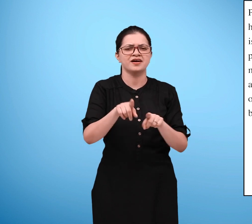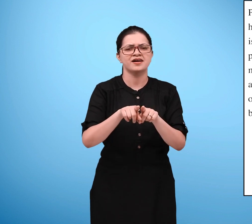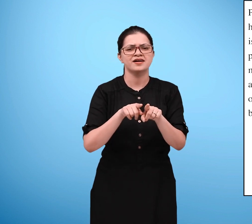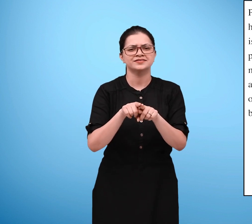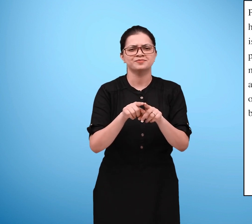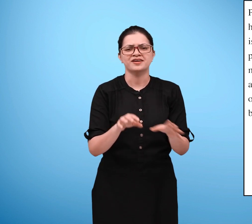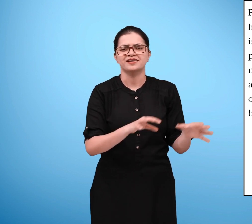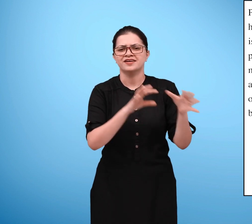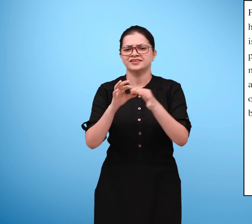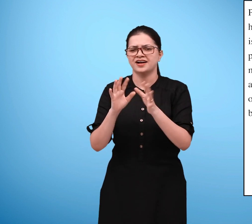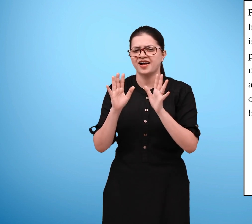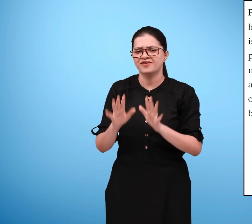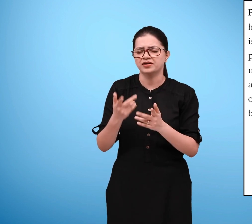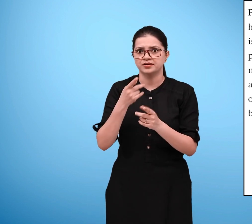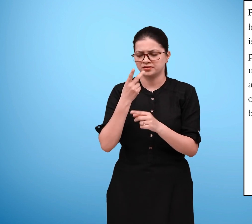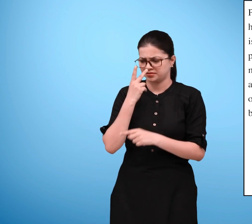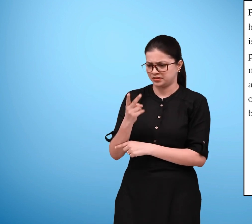It is an example of periodic motion.